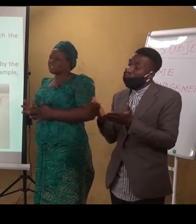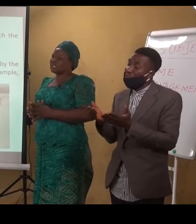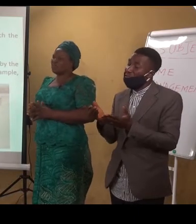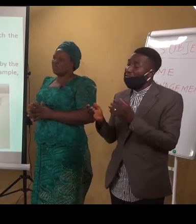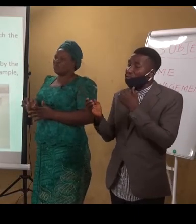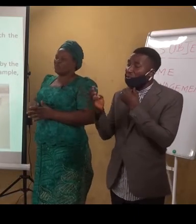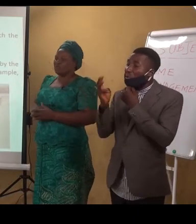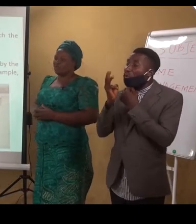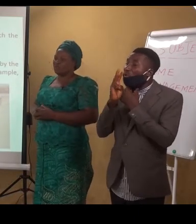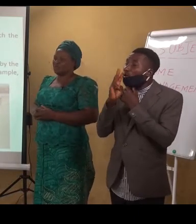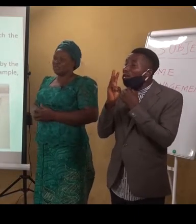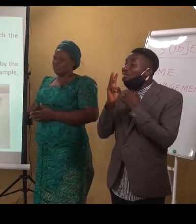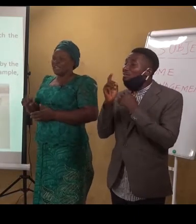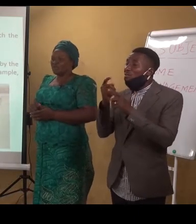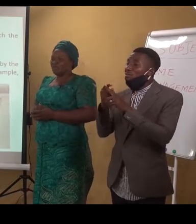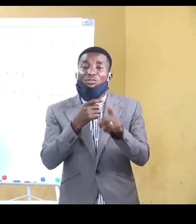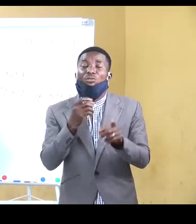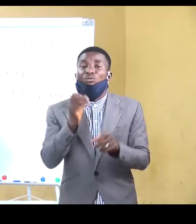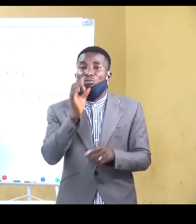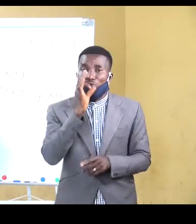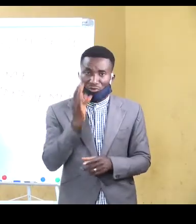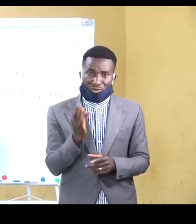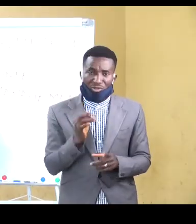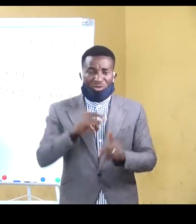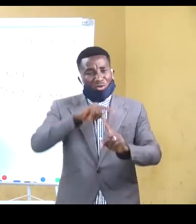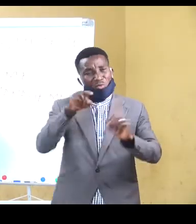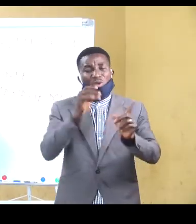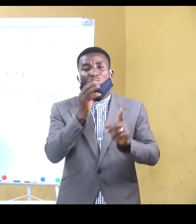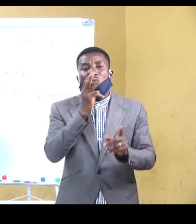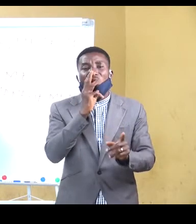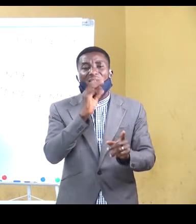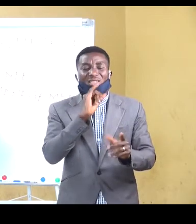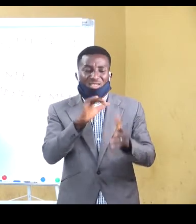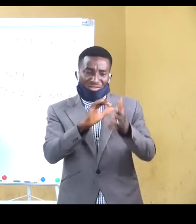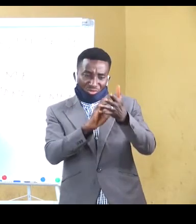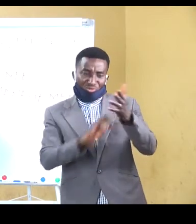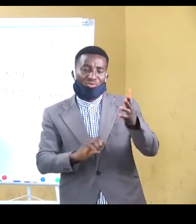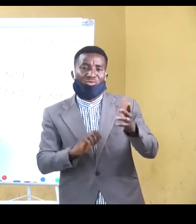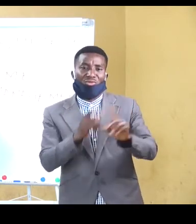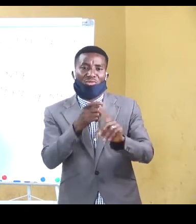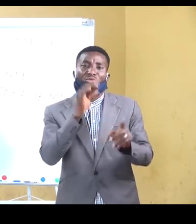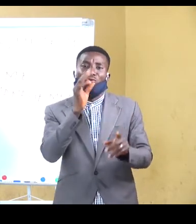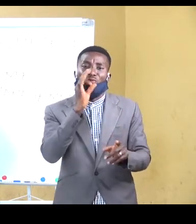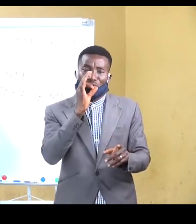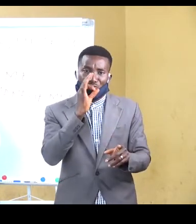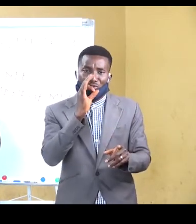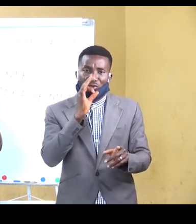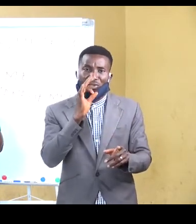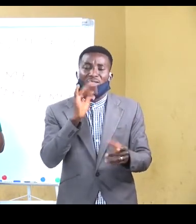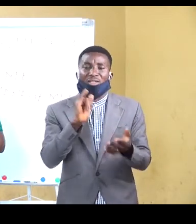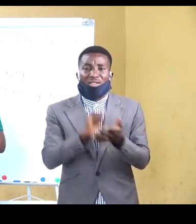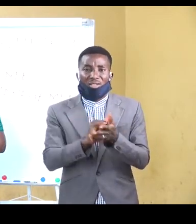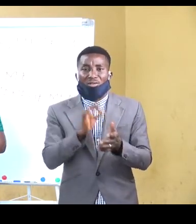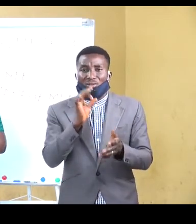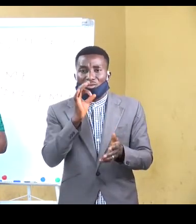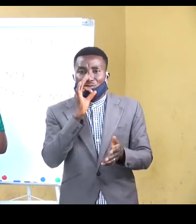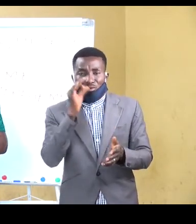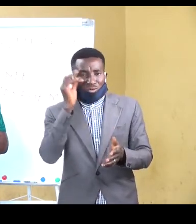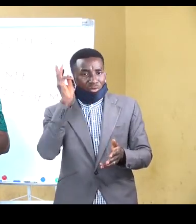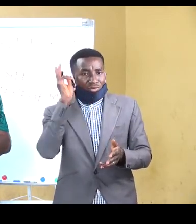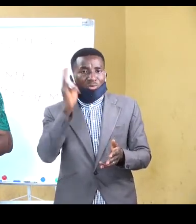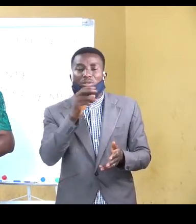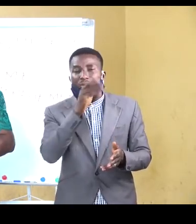moisture is removed from food, that food is said to be what? To be dried. So number one is what? Drying